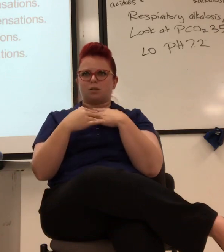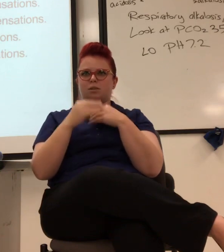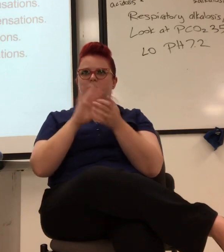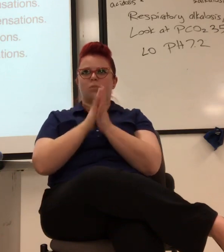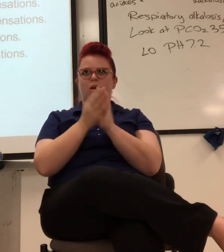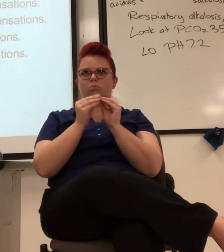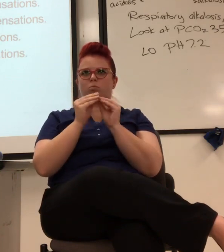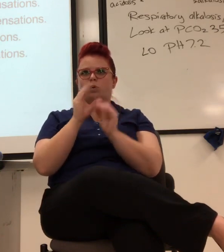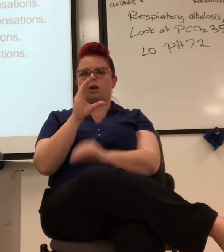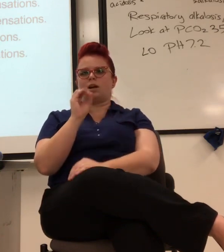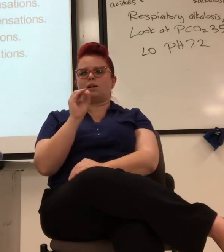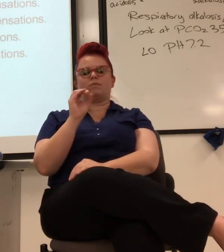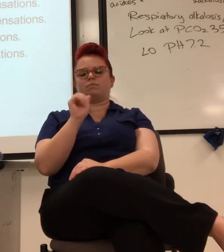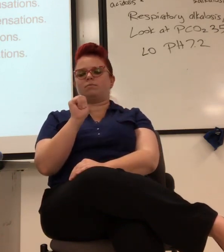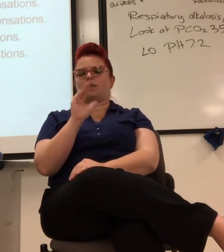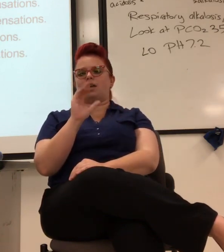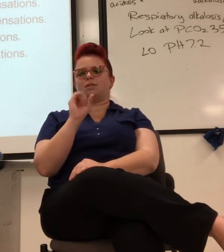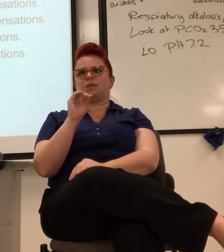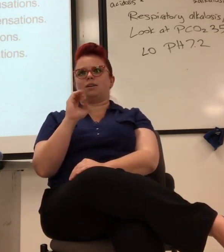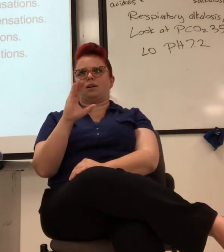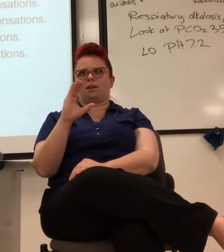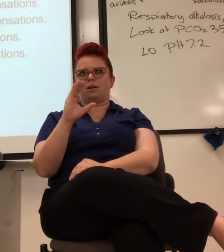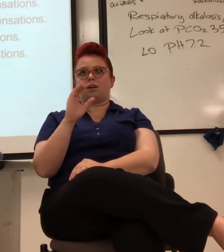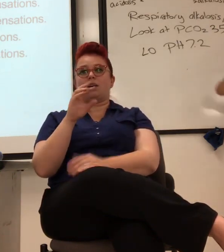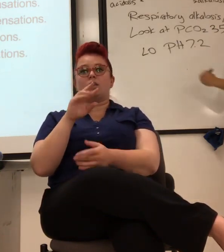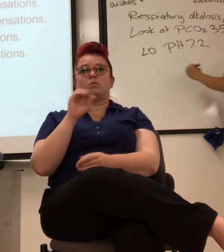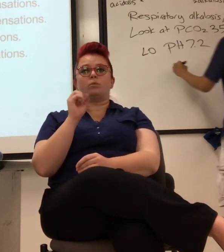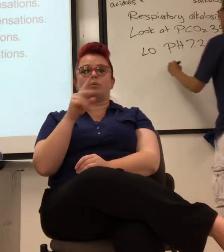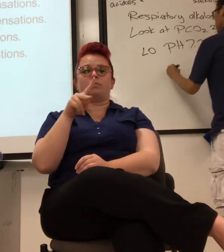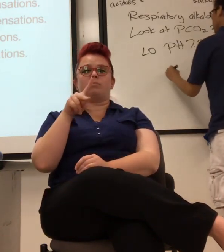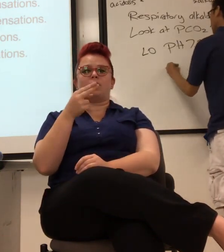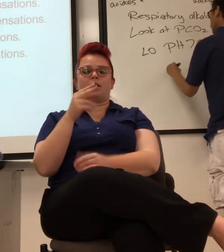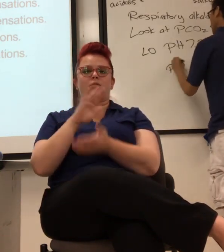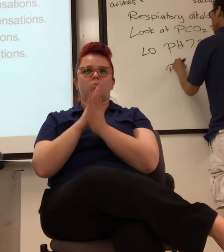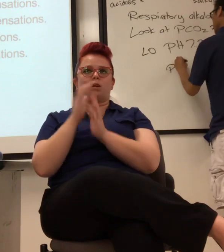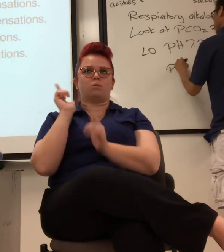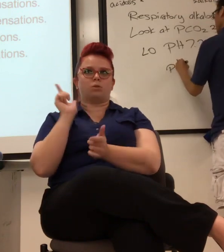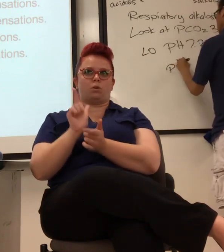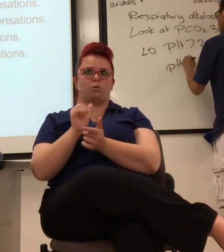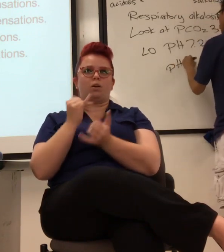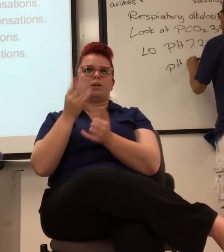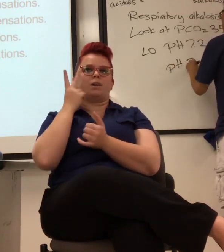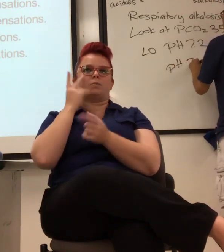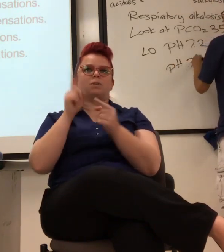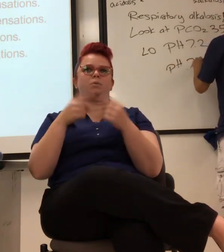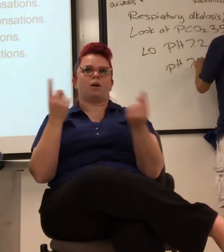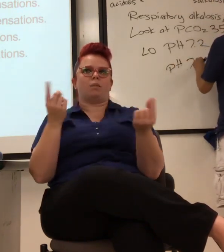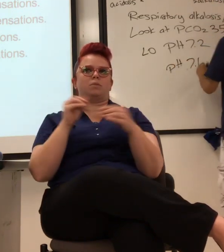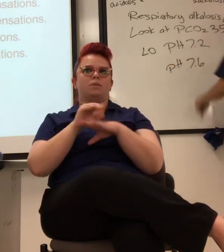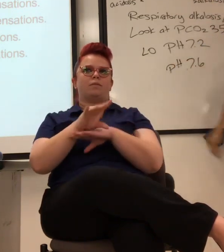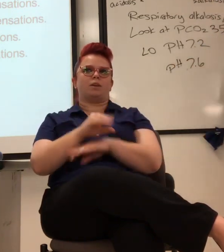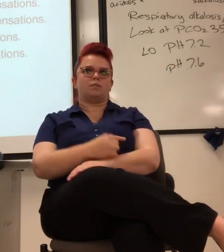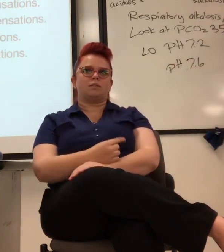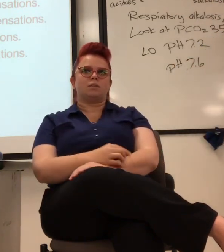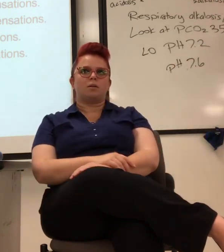this is called a respiratory acidosis. Well, first of all, I went too fast. Is the pH, is that high or